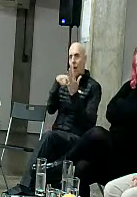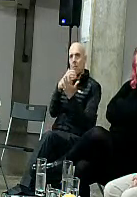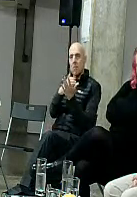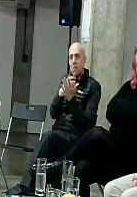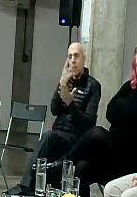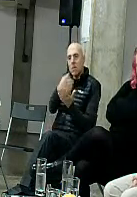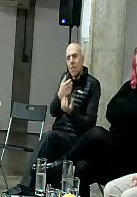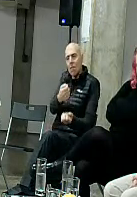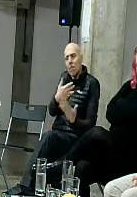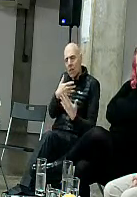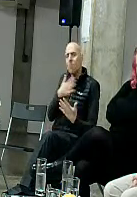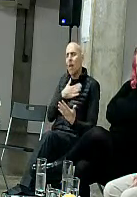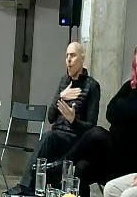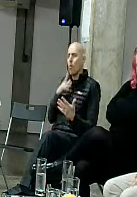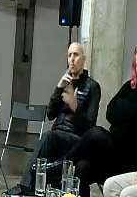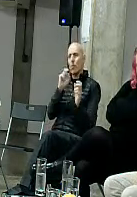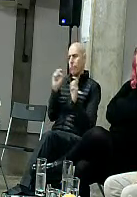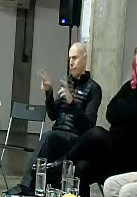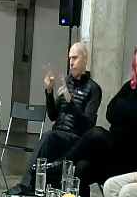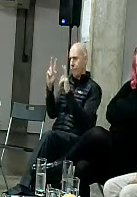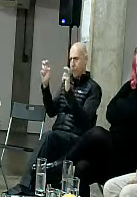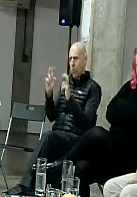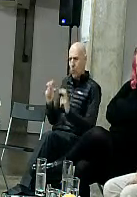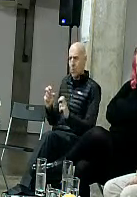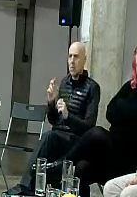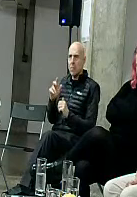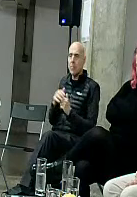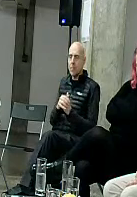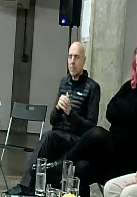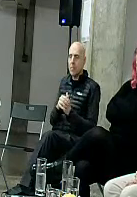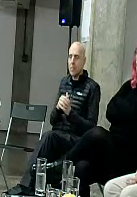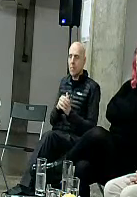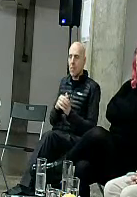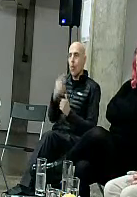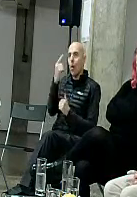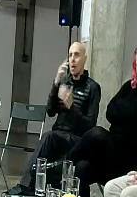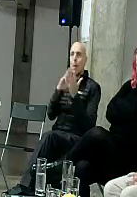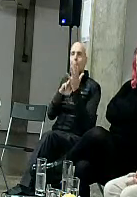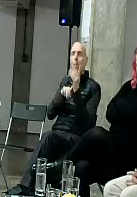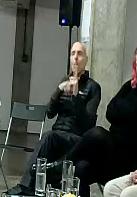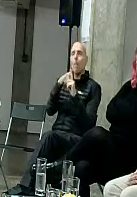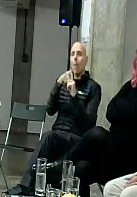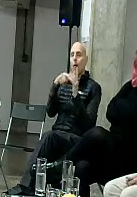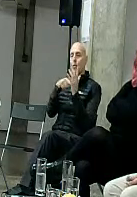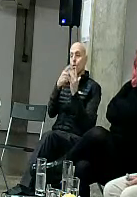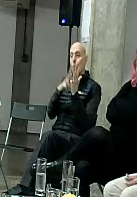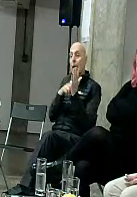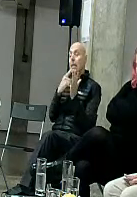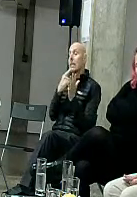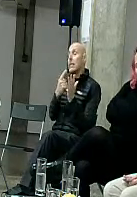do a couple of quotes. You know, I always say, two of my favorite, Mark Twain is supposed to have said,